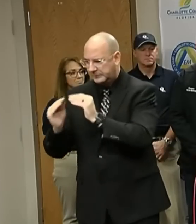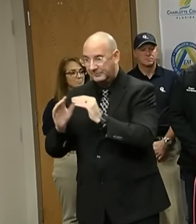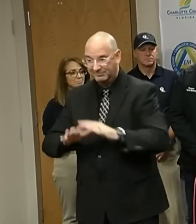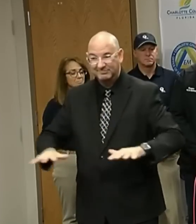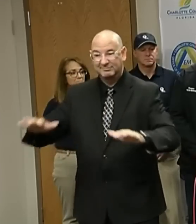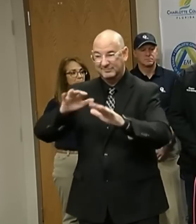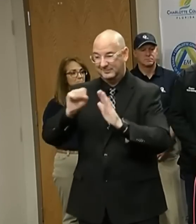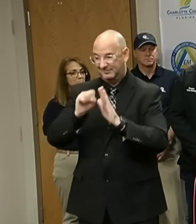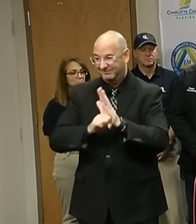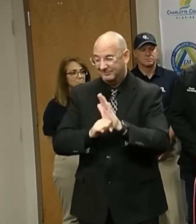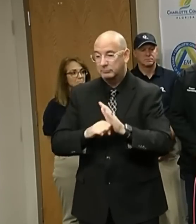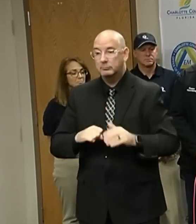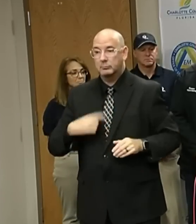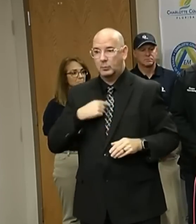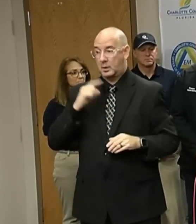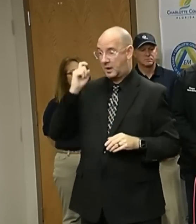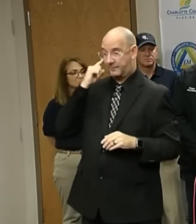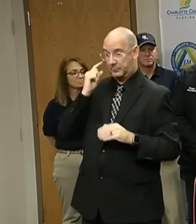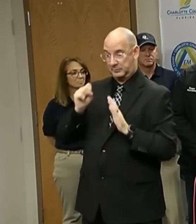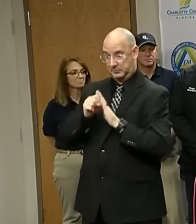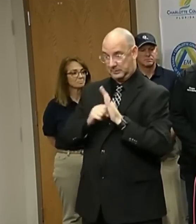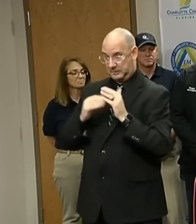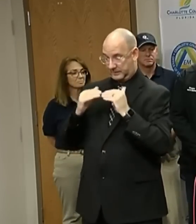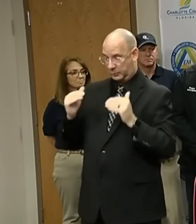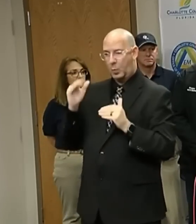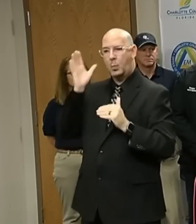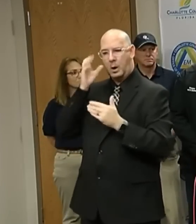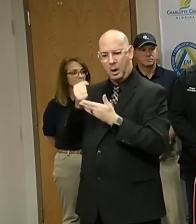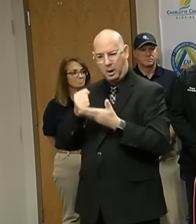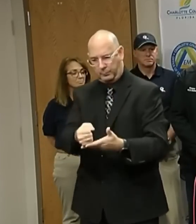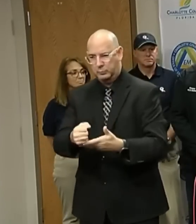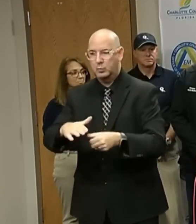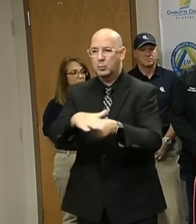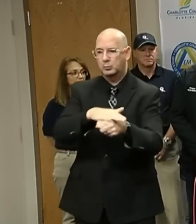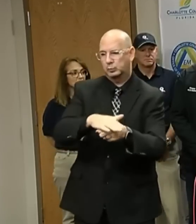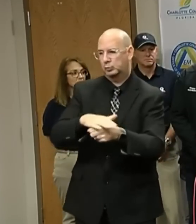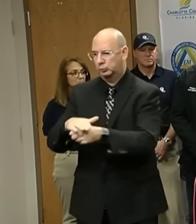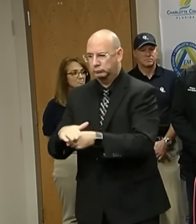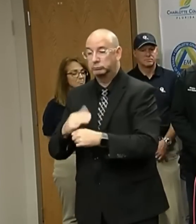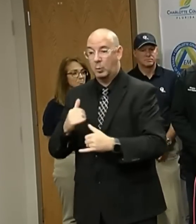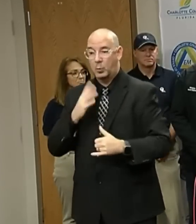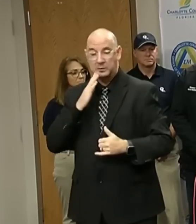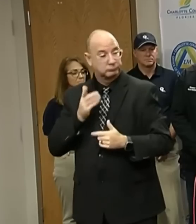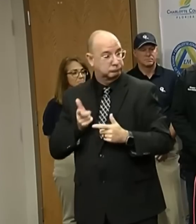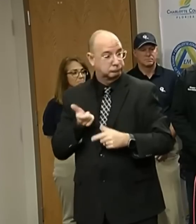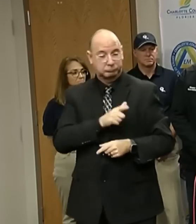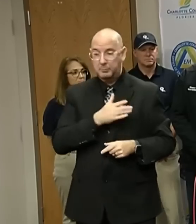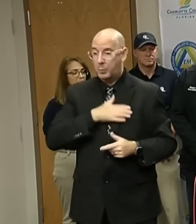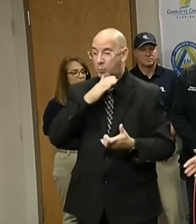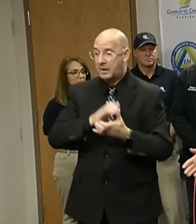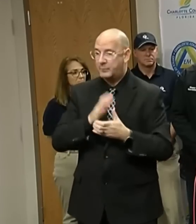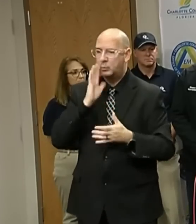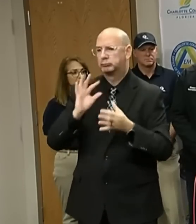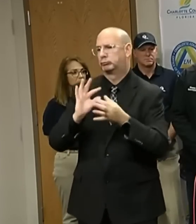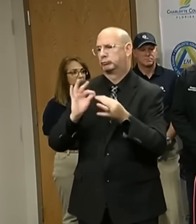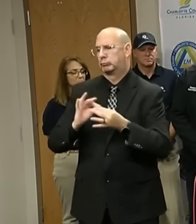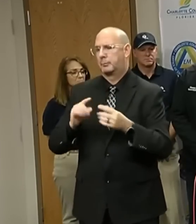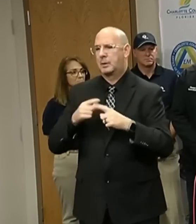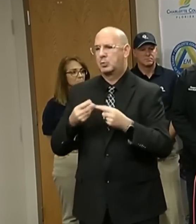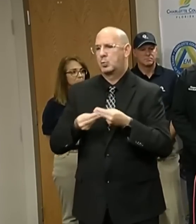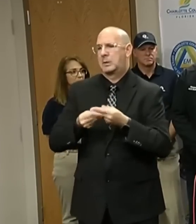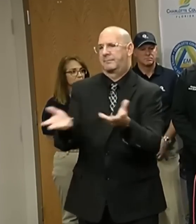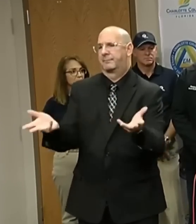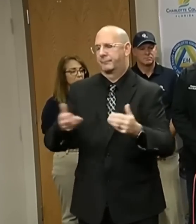at the local level. I'm going to let the First Lady talk about relief efforts, and then we'll have Kevin Guthrie, and then Eric Szilagyi